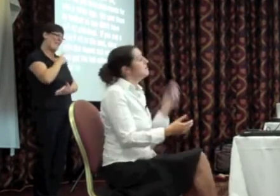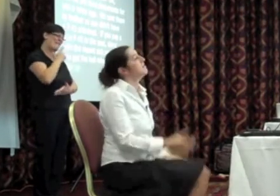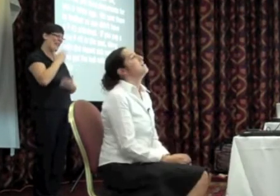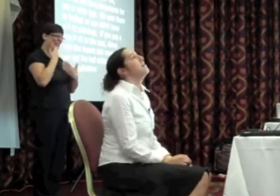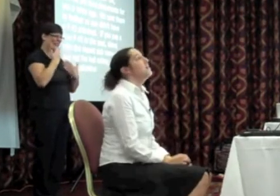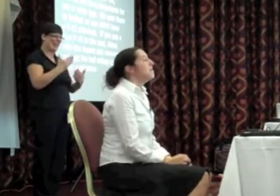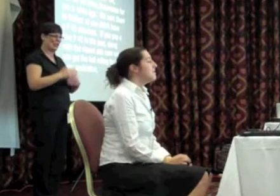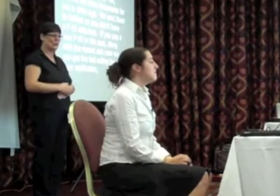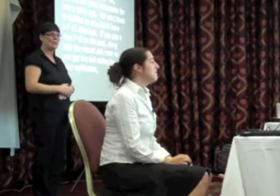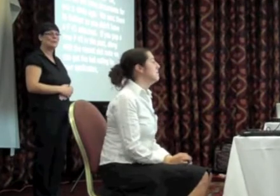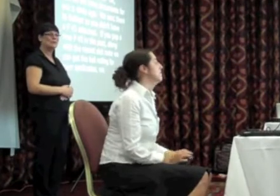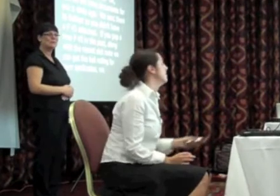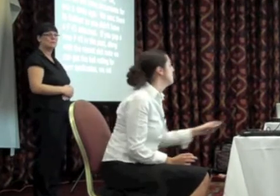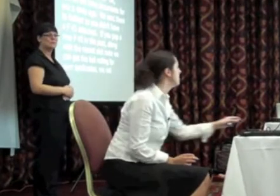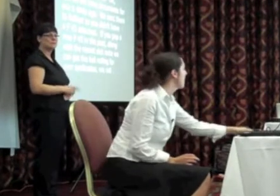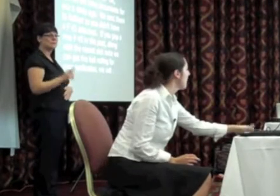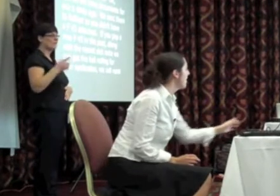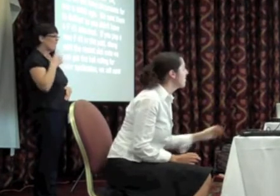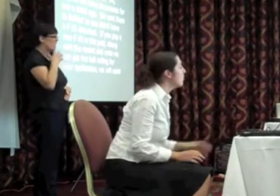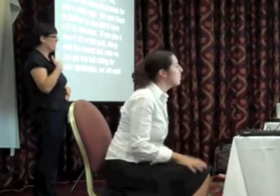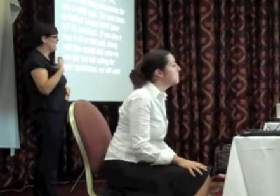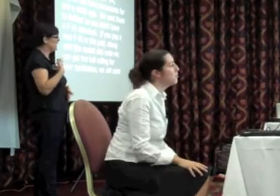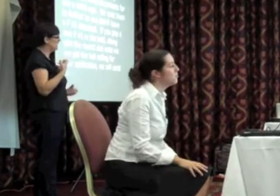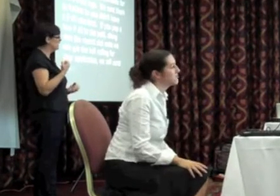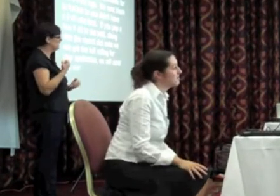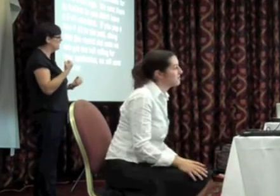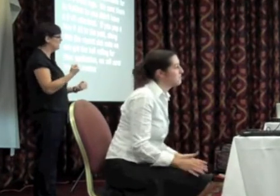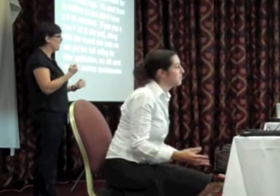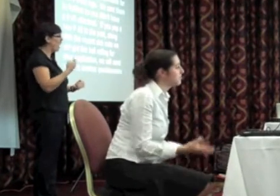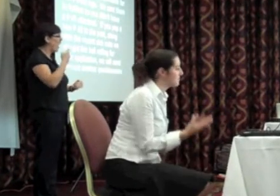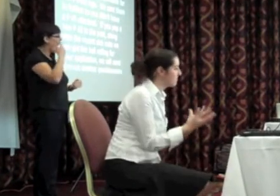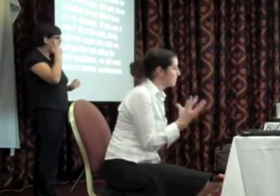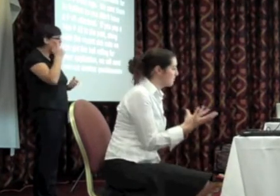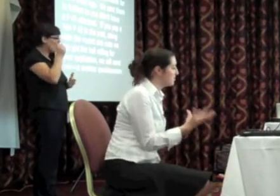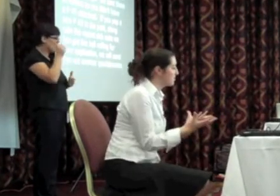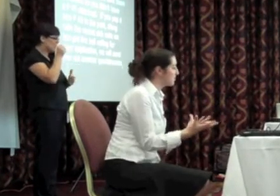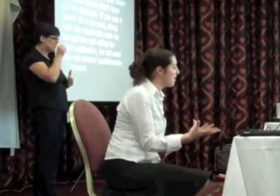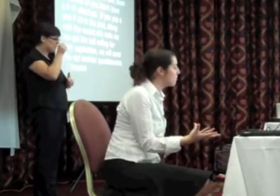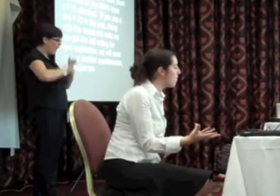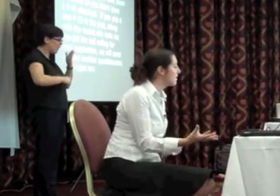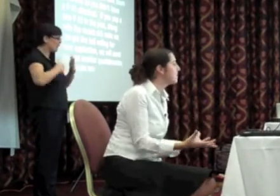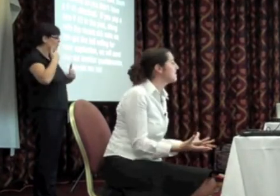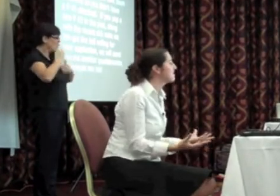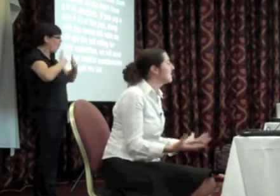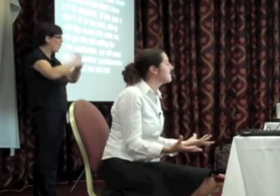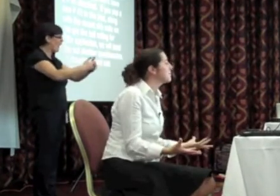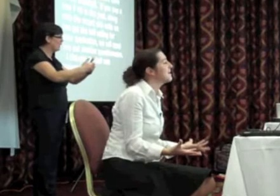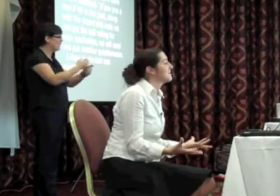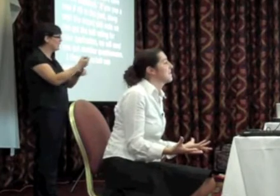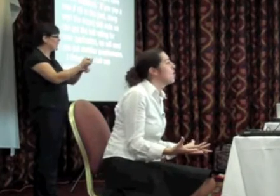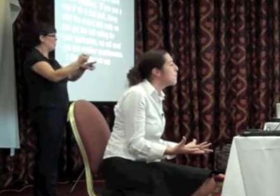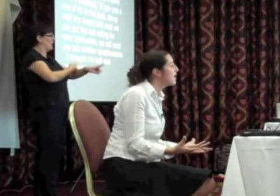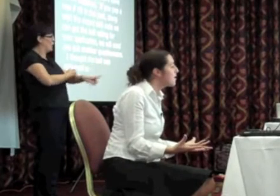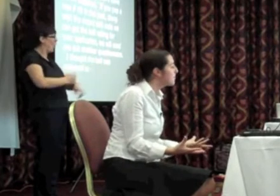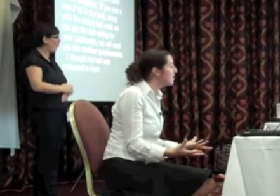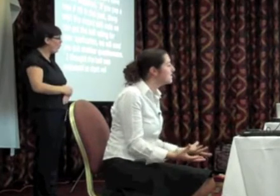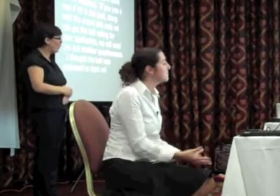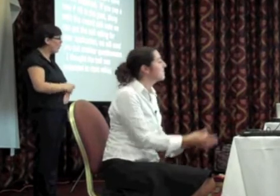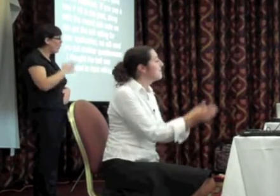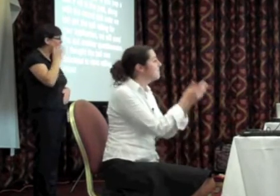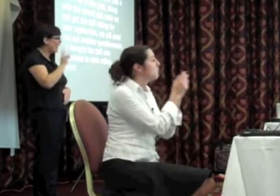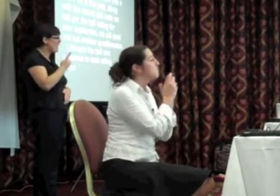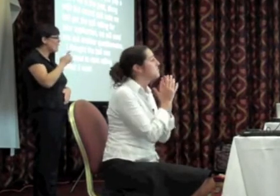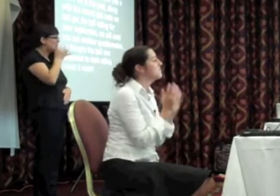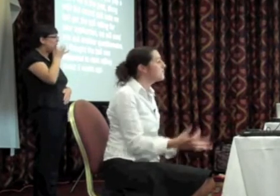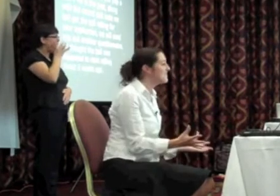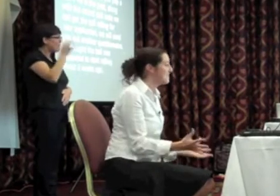much. Oh, I thought the ball was supposed to start rolling about 6 weeks ago when I applied